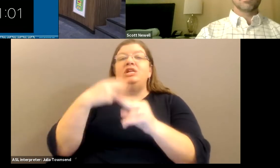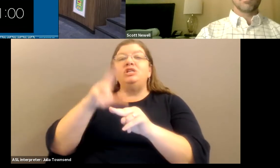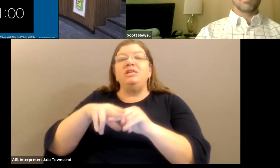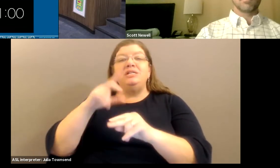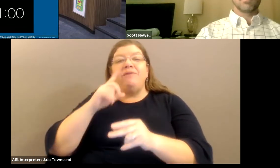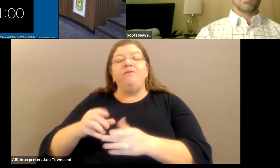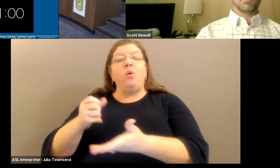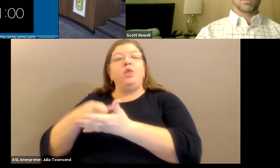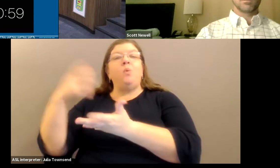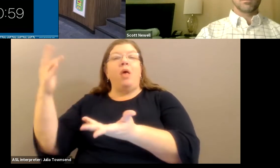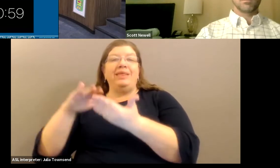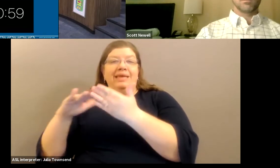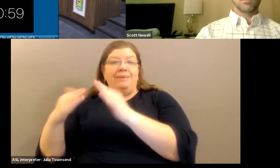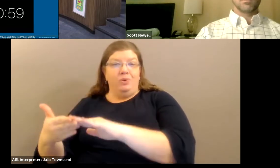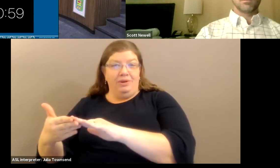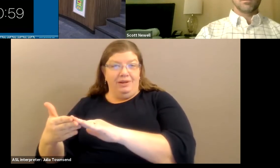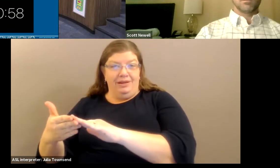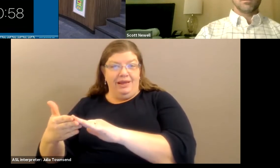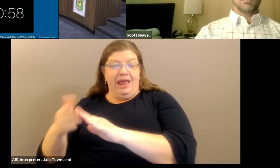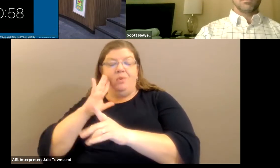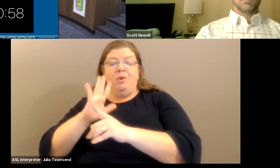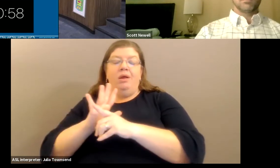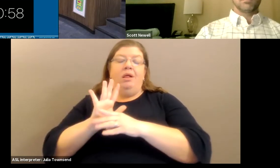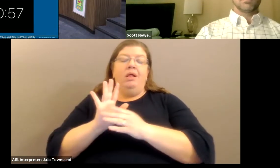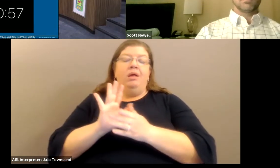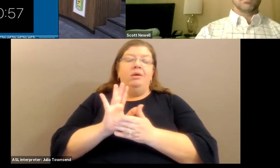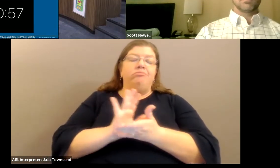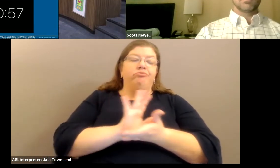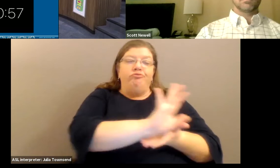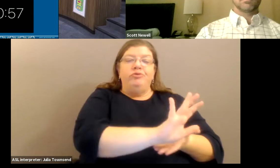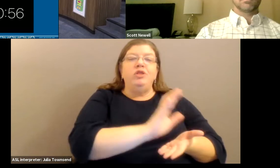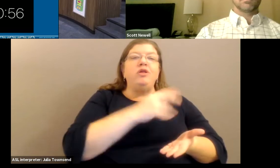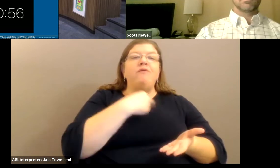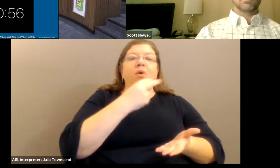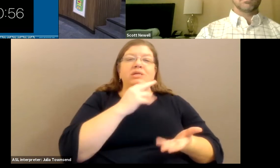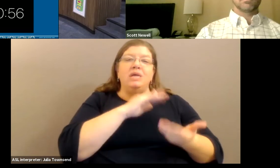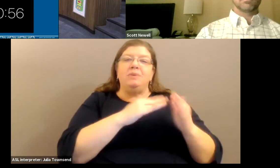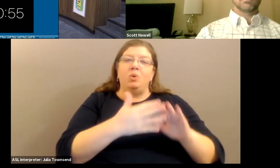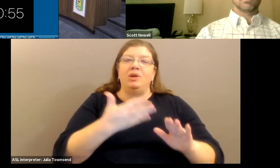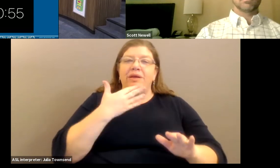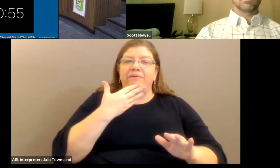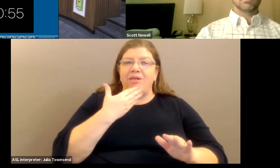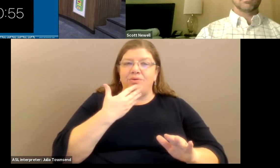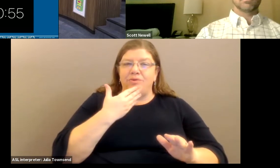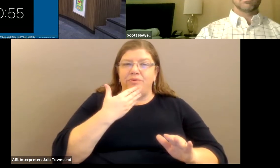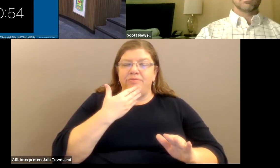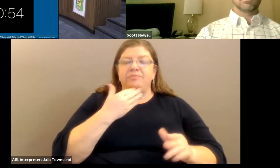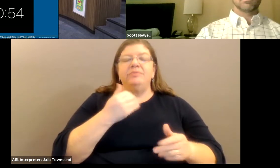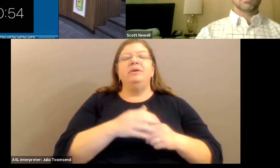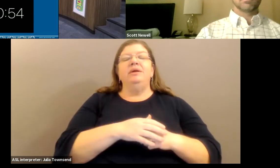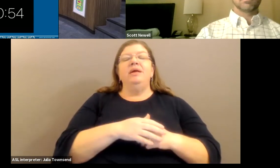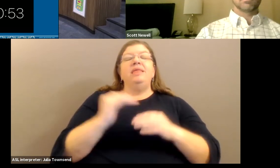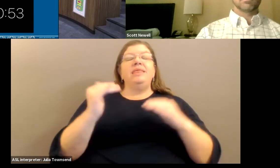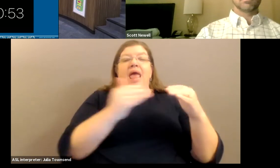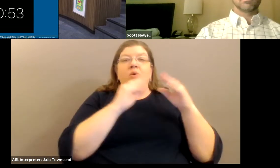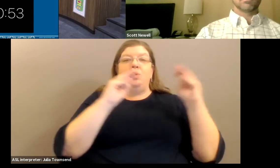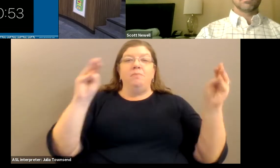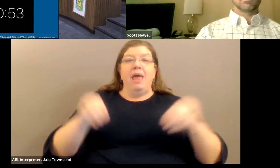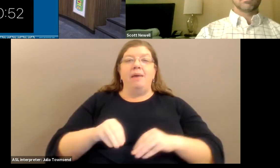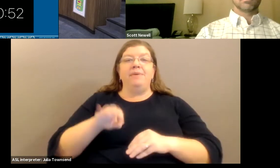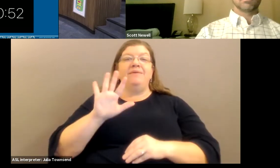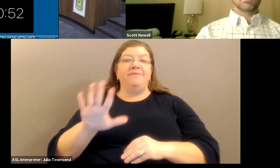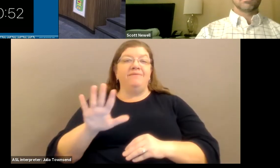class and wealthy communities at the expense of drowning out the voices of our communities of color. The equity map has 5 districts and